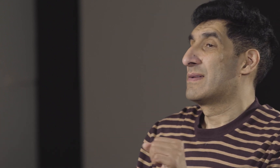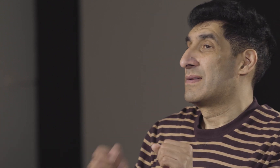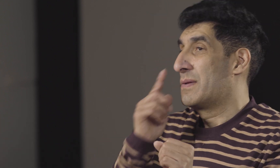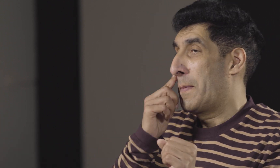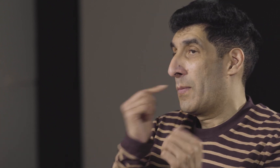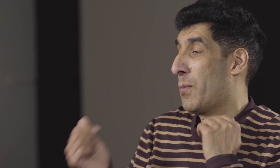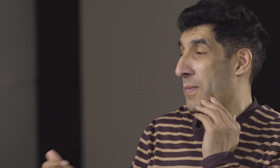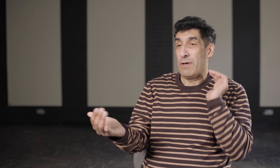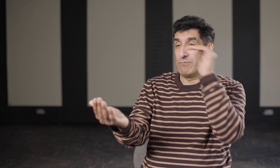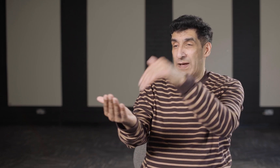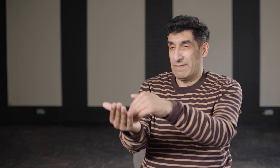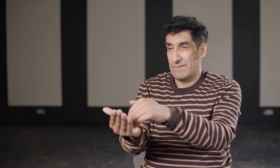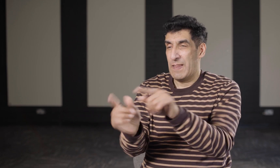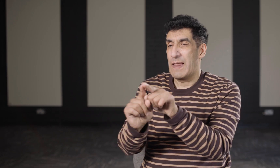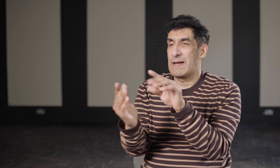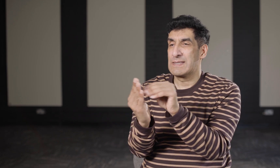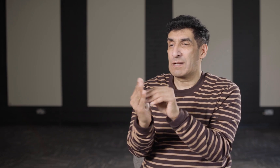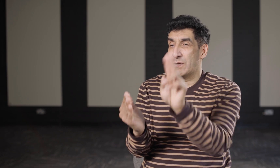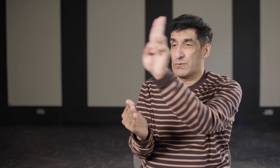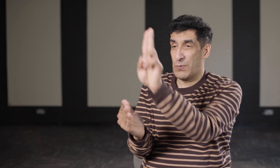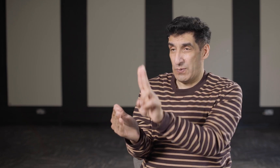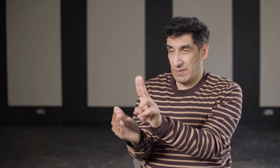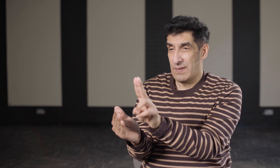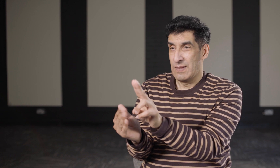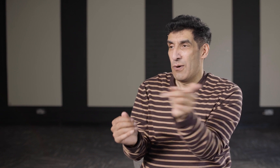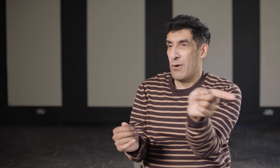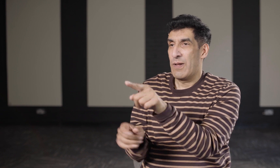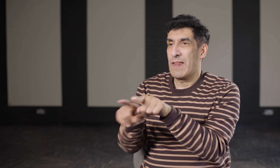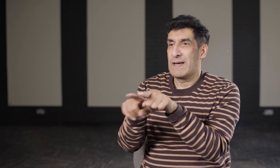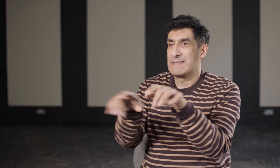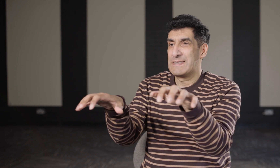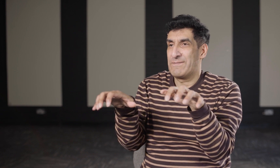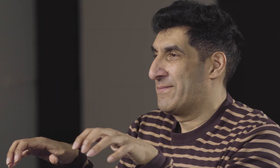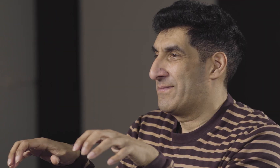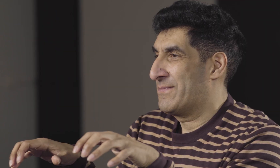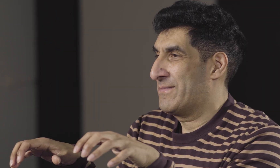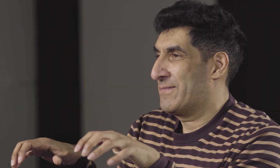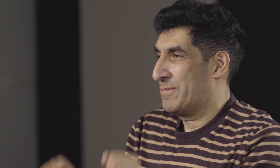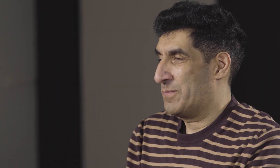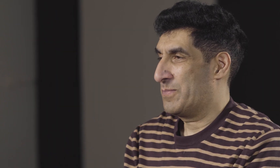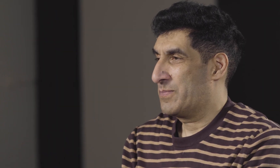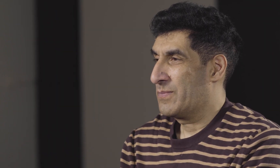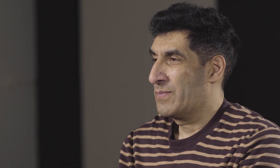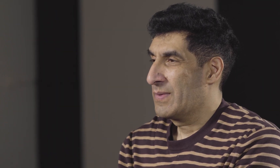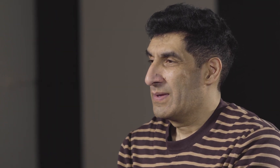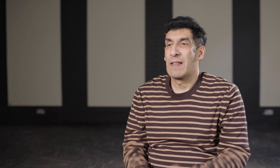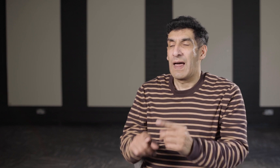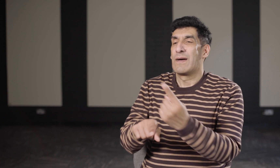So when I arrive at, say, example, schools, I find that people on the first impression are very stiff. So for the